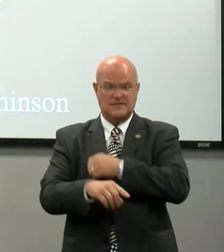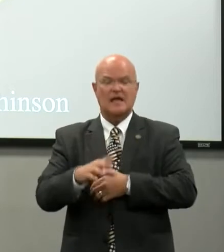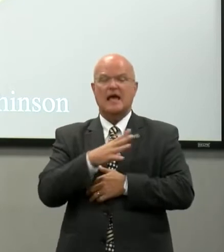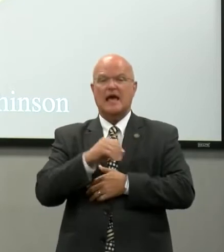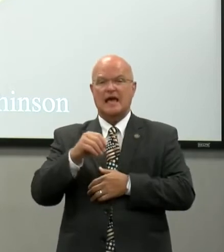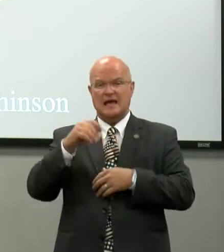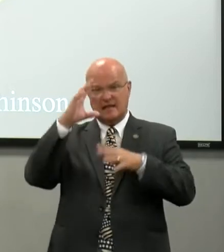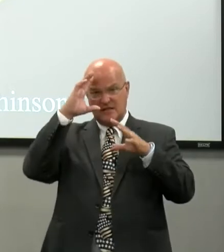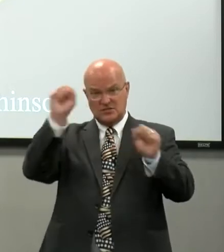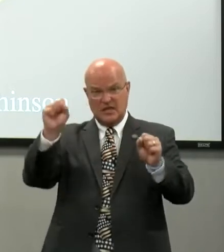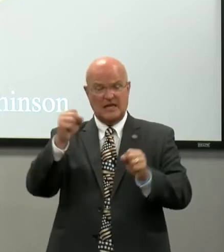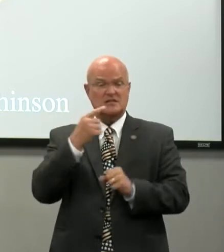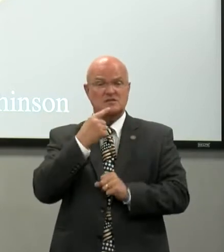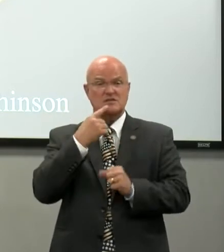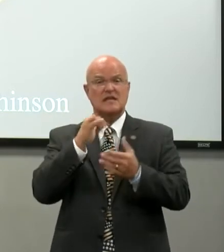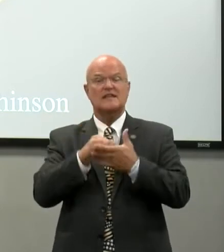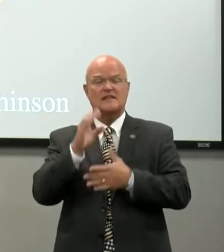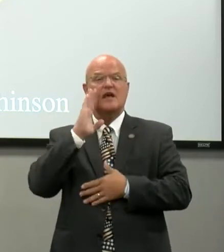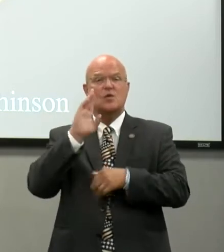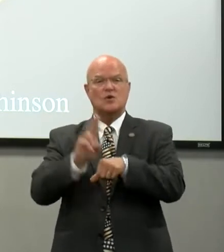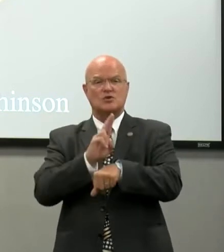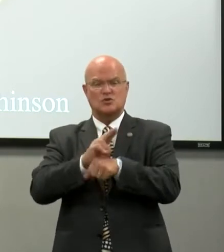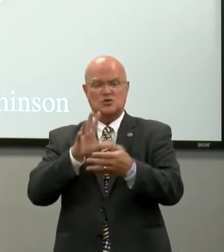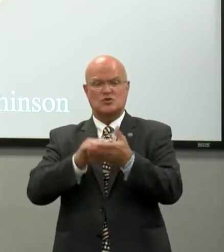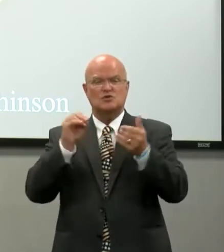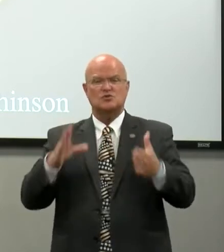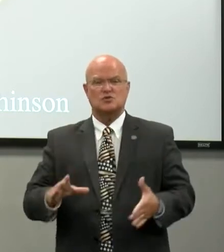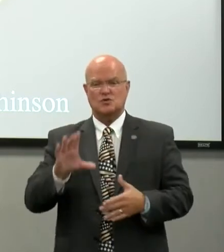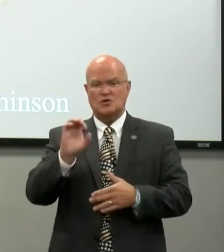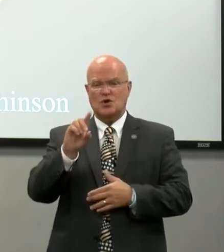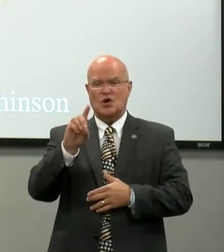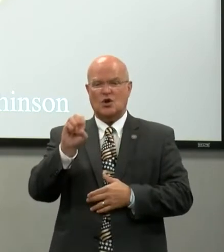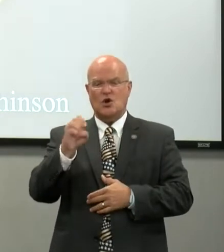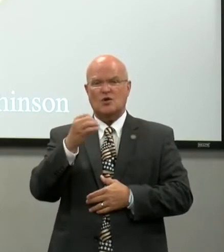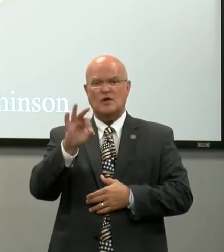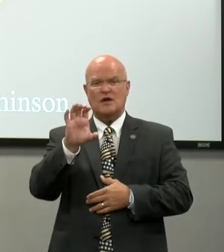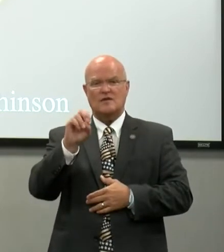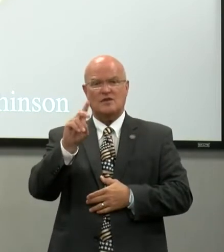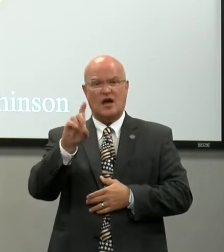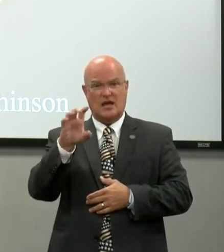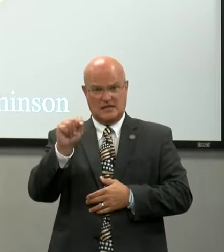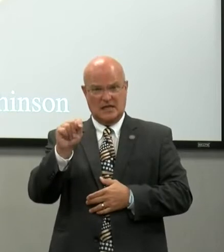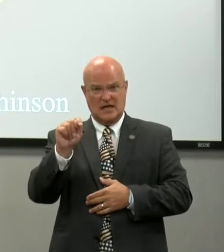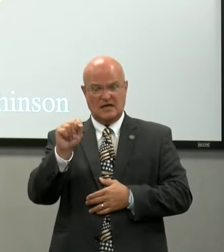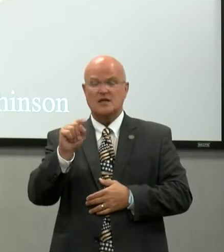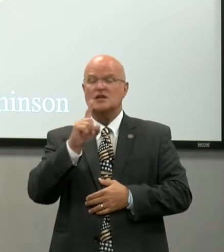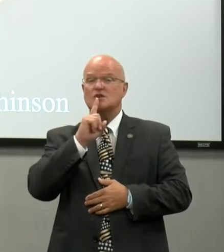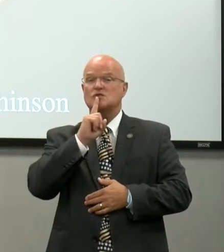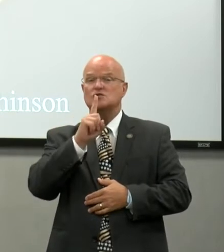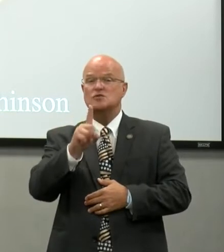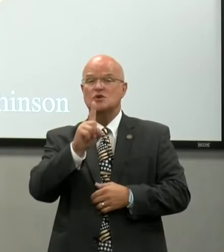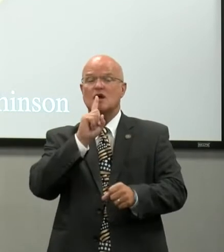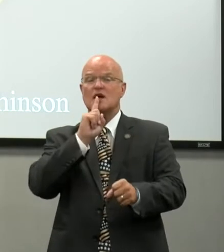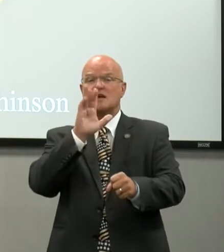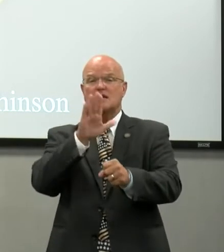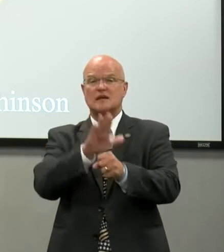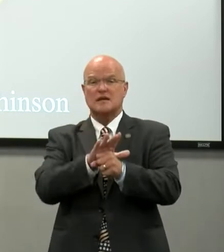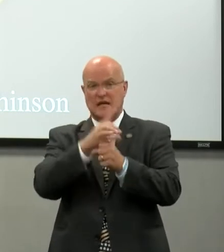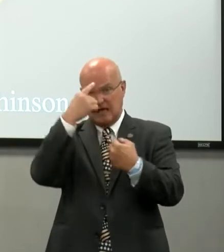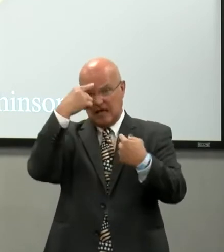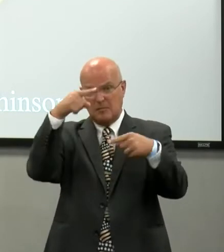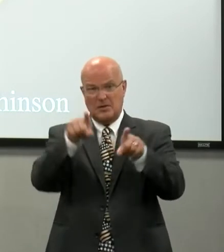Steinmetz emphasized that they would use the student code of conduct to assure compliance and try